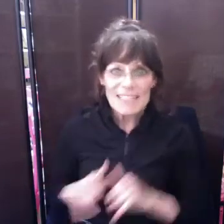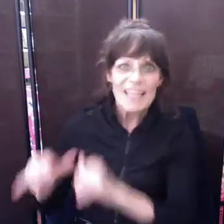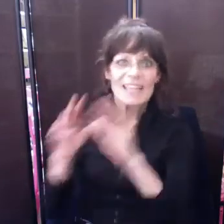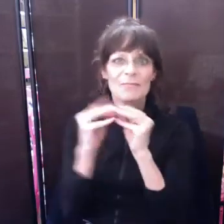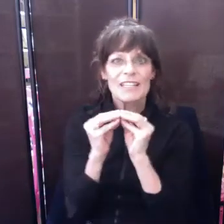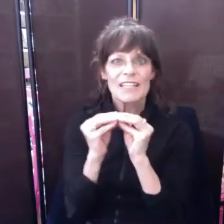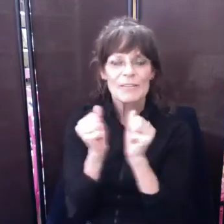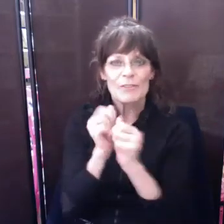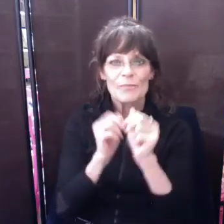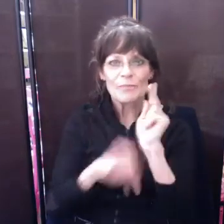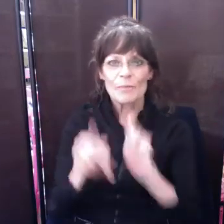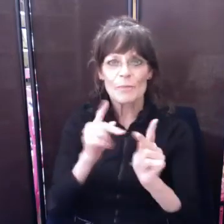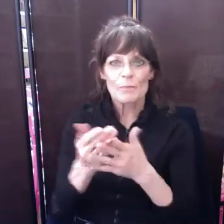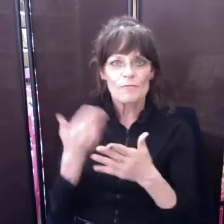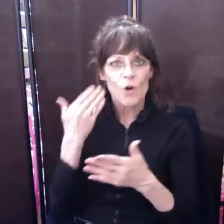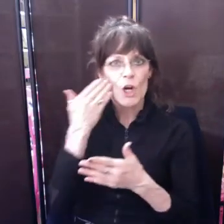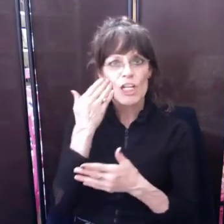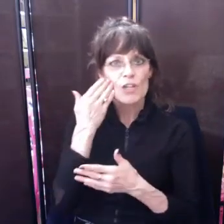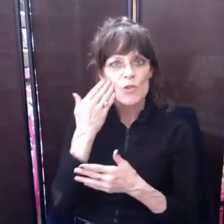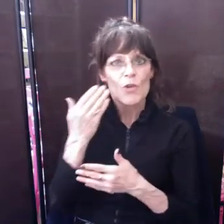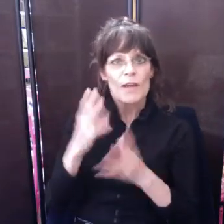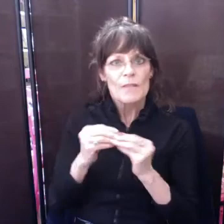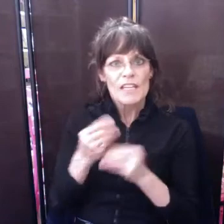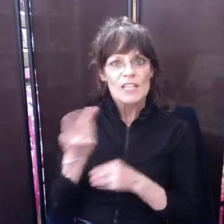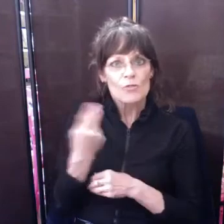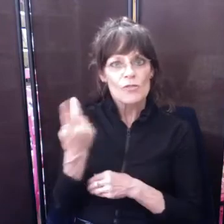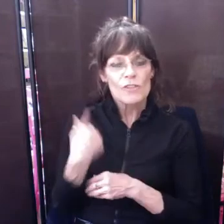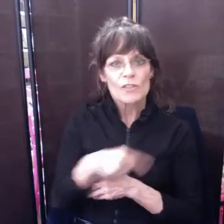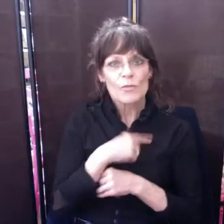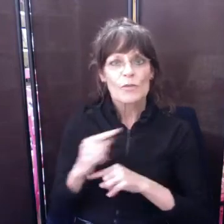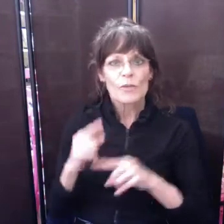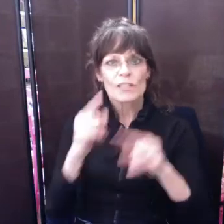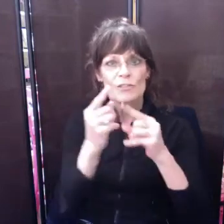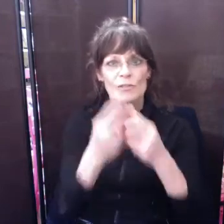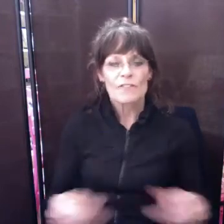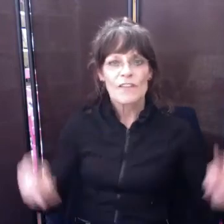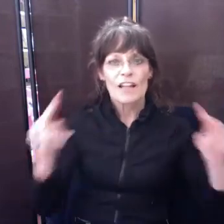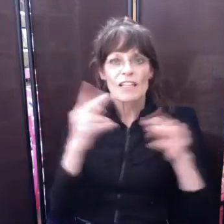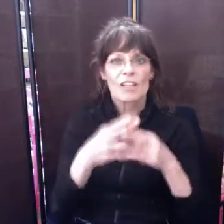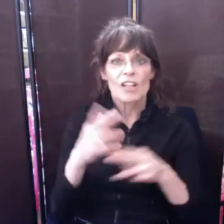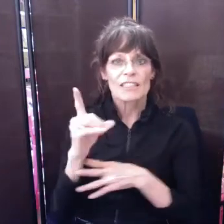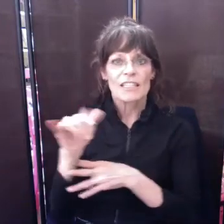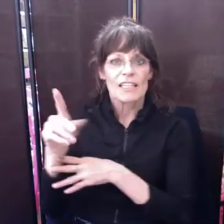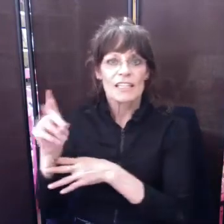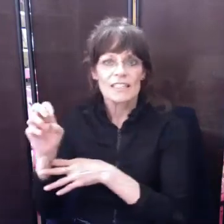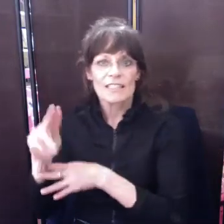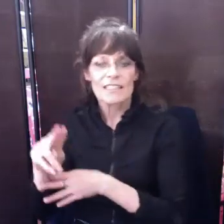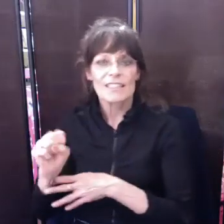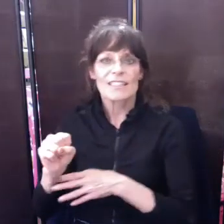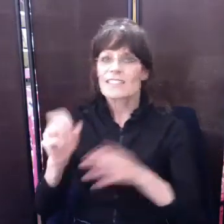people that he used to know years ago at a meeting that we used to go in the Valley called Dickens. It's the Kester reunion meeting, and he's going to see